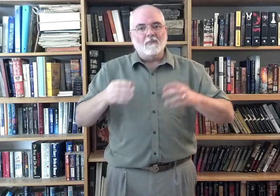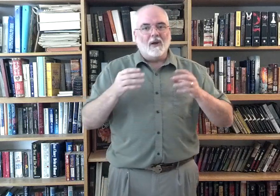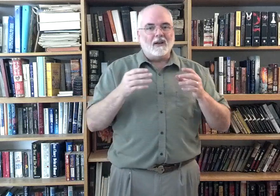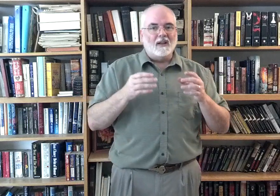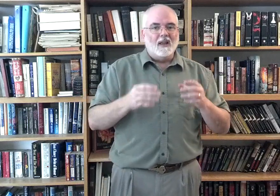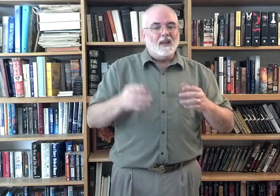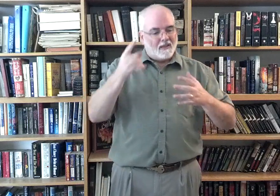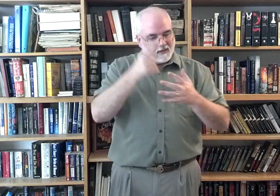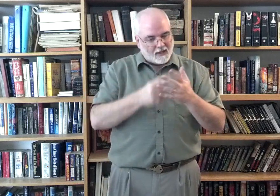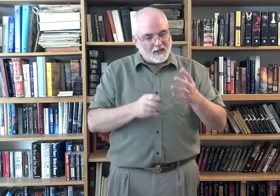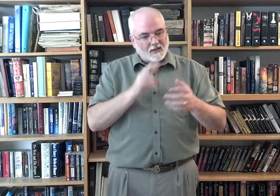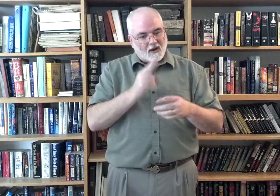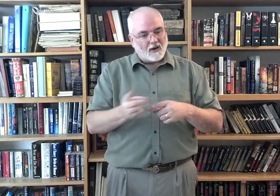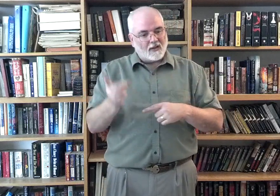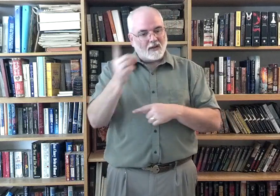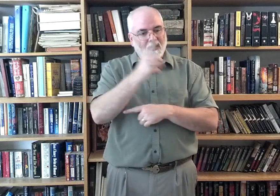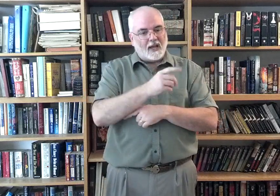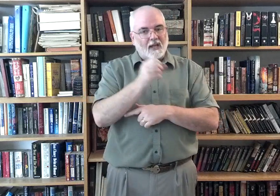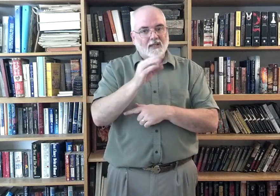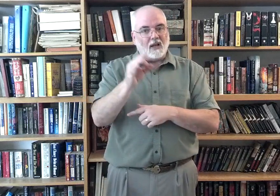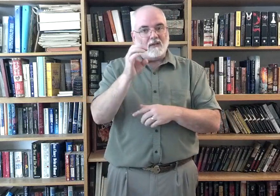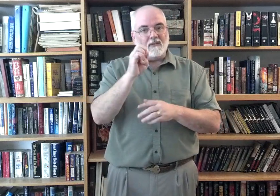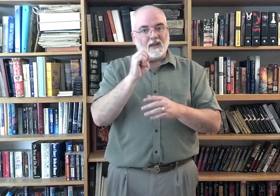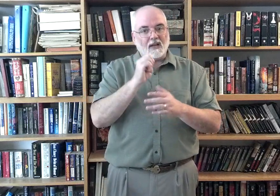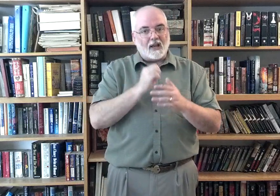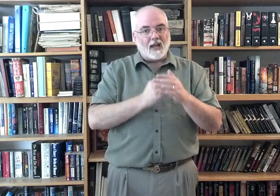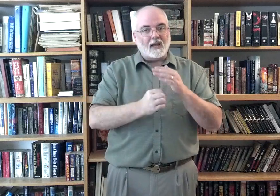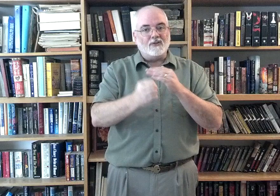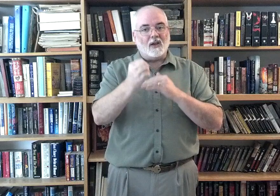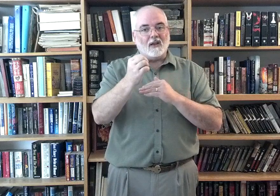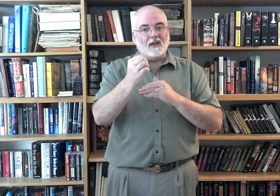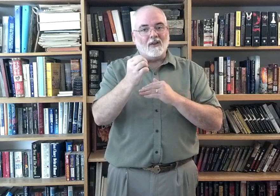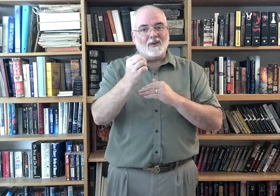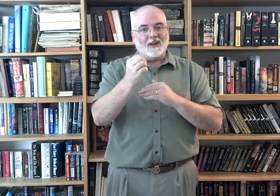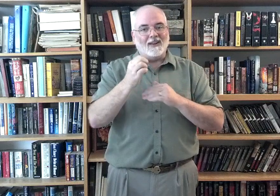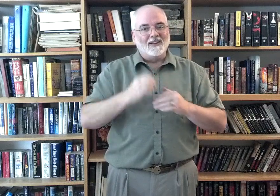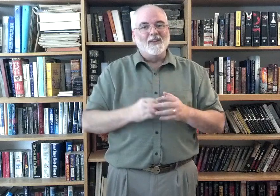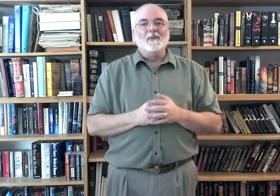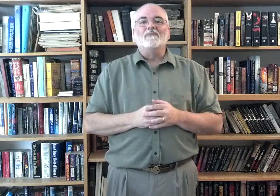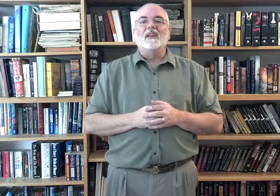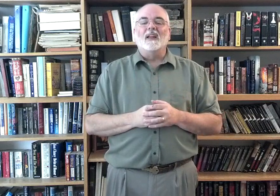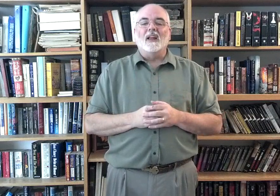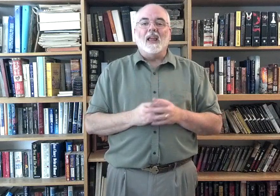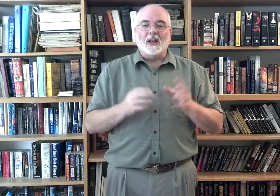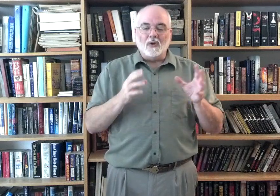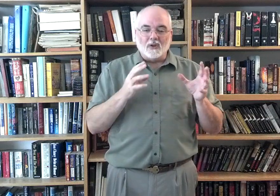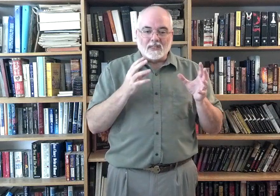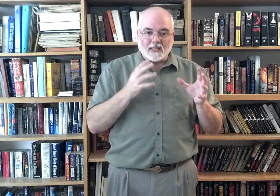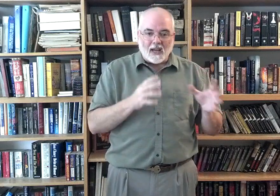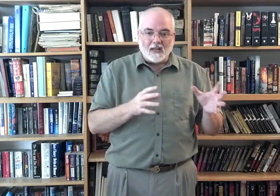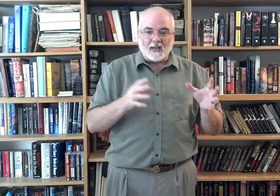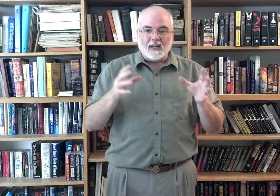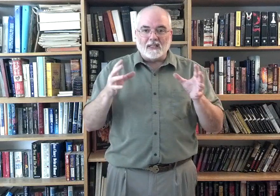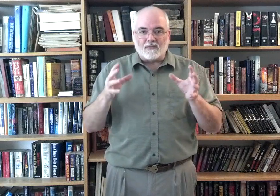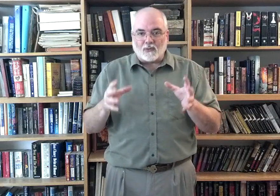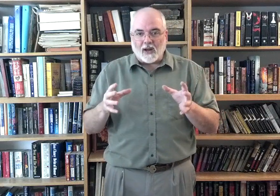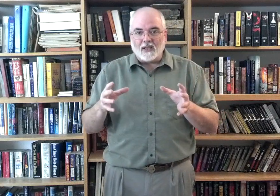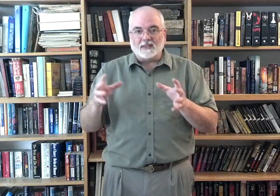but these are the days of Elijah, all right? And you can sign it in phrases